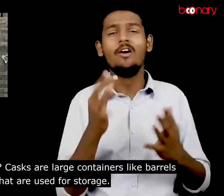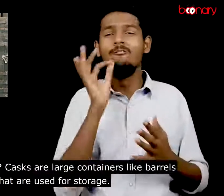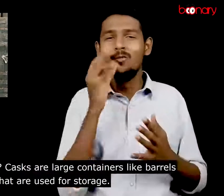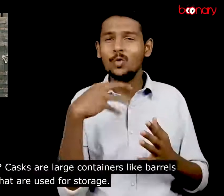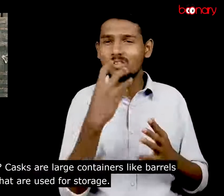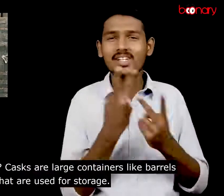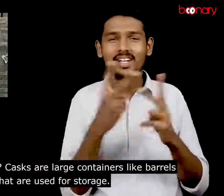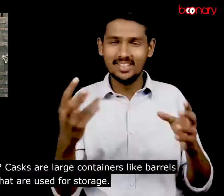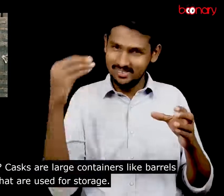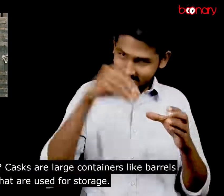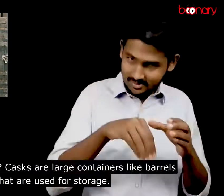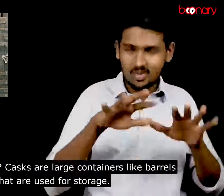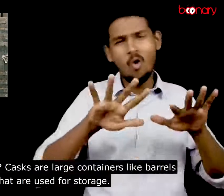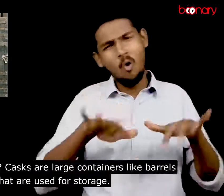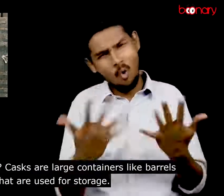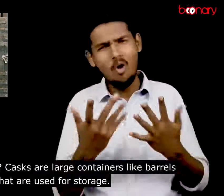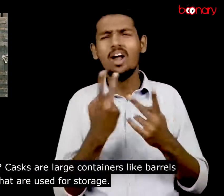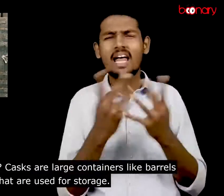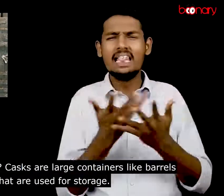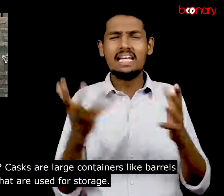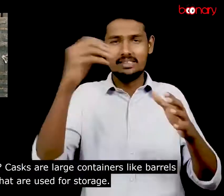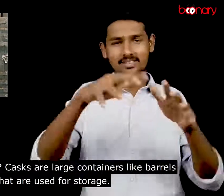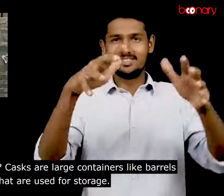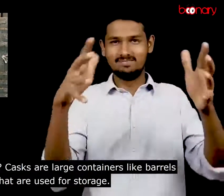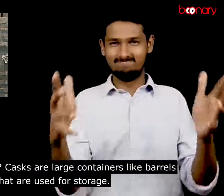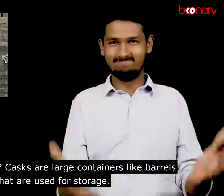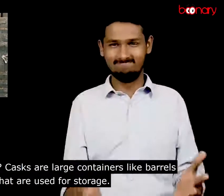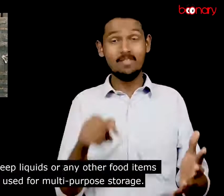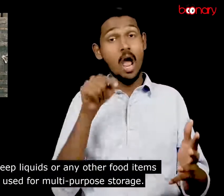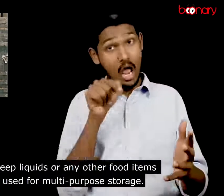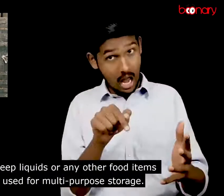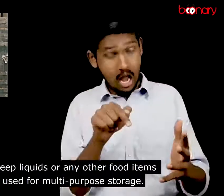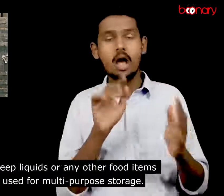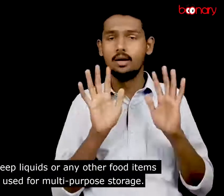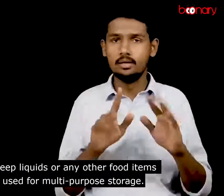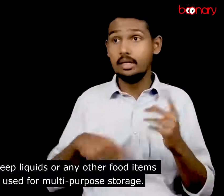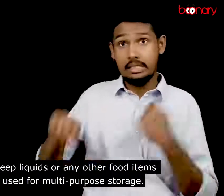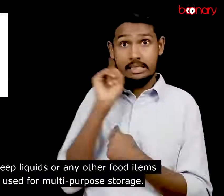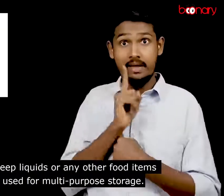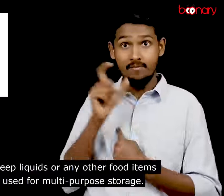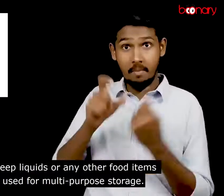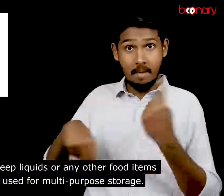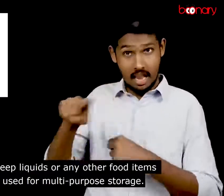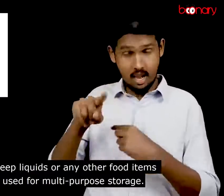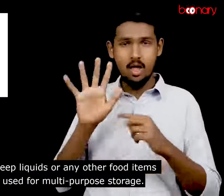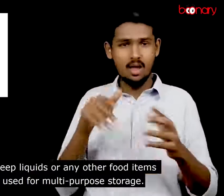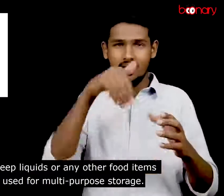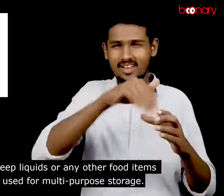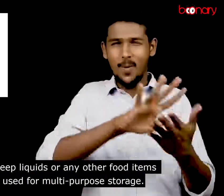like barrels that are used for storage. It used to keep liquids or any other